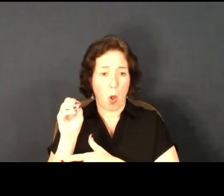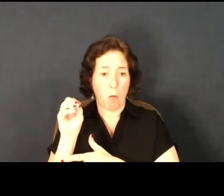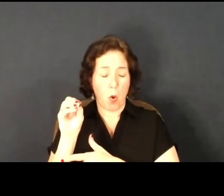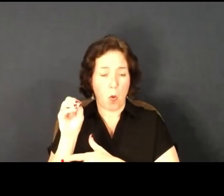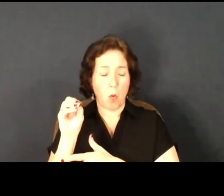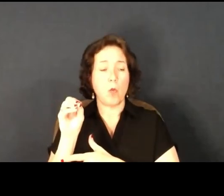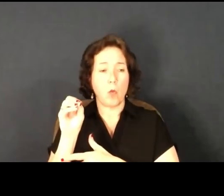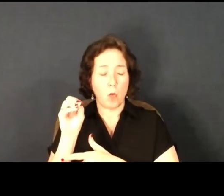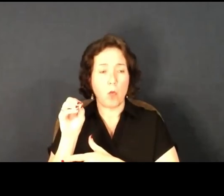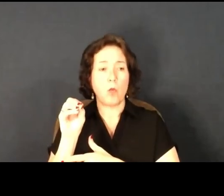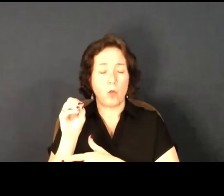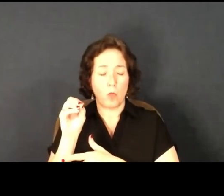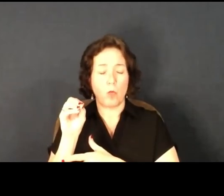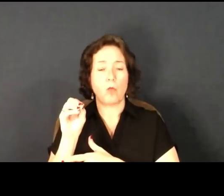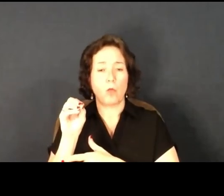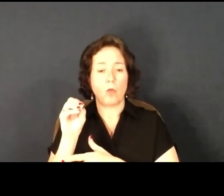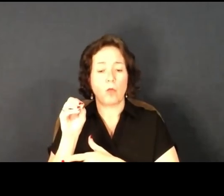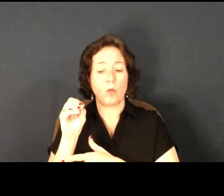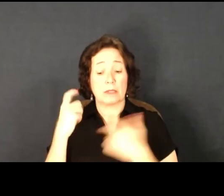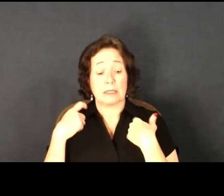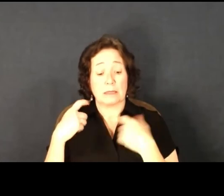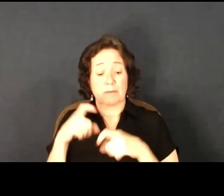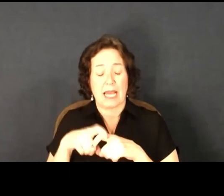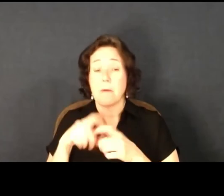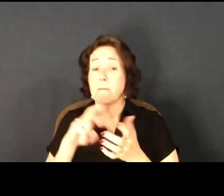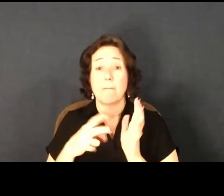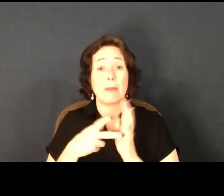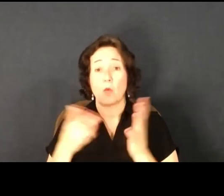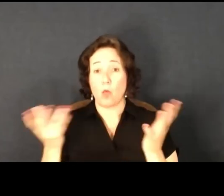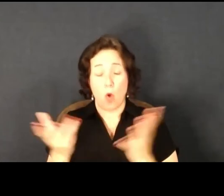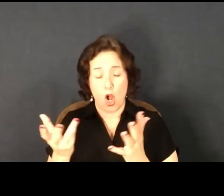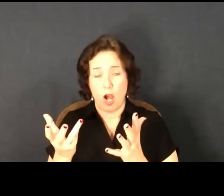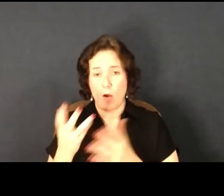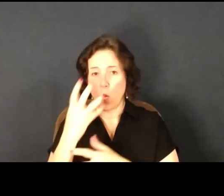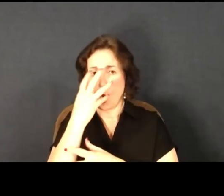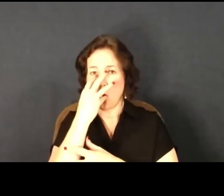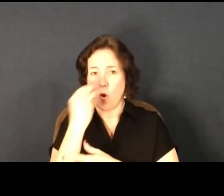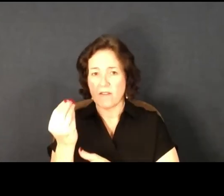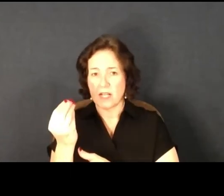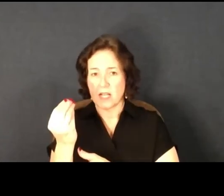L-O-B-O, in Spanish, meant wolf.